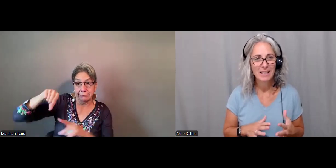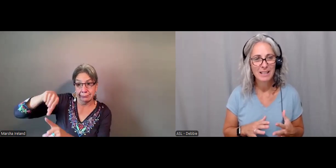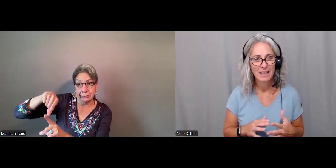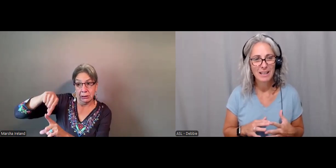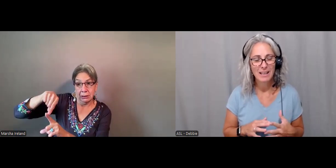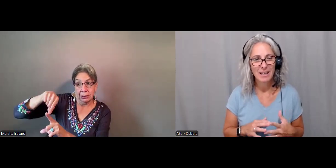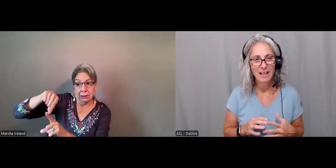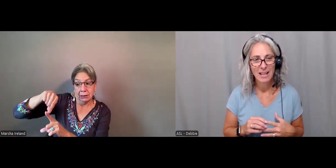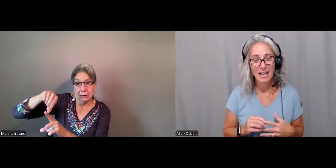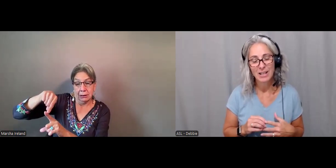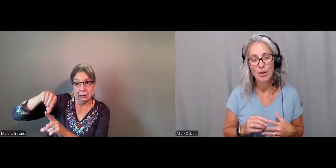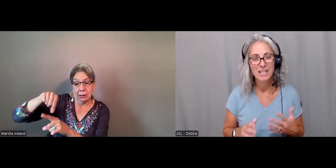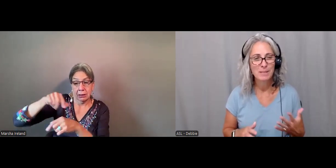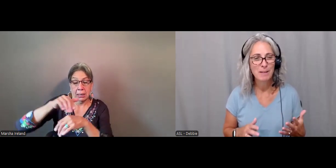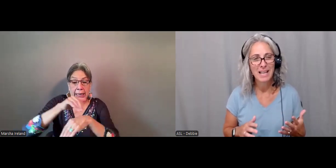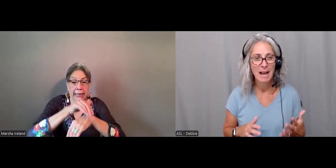been